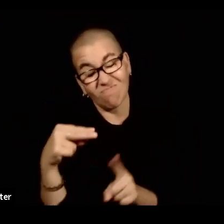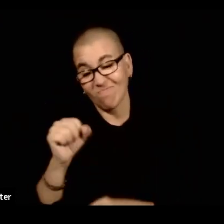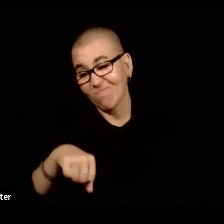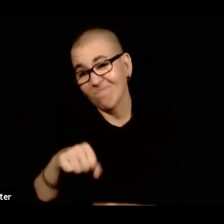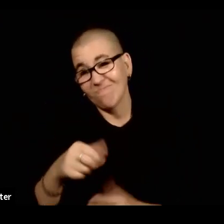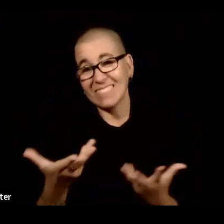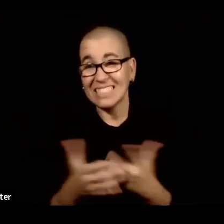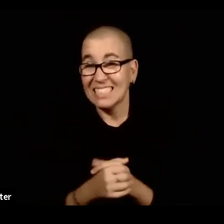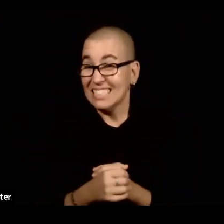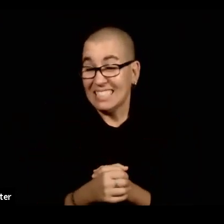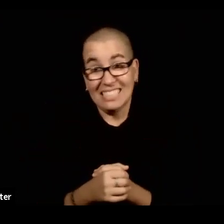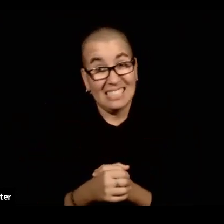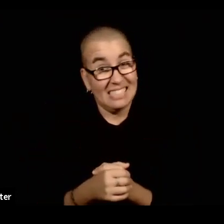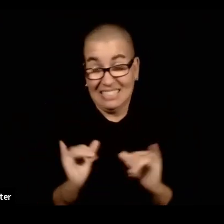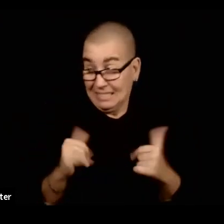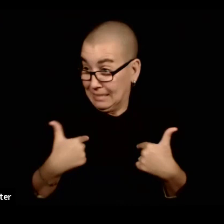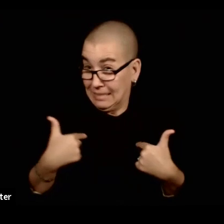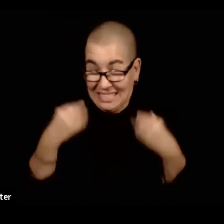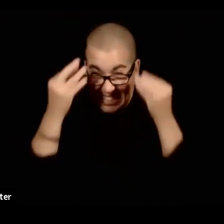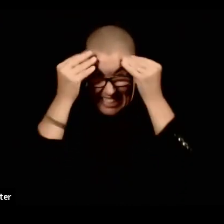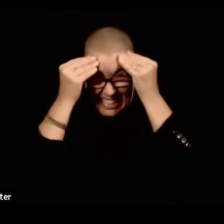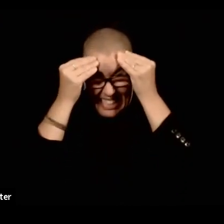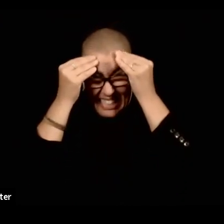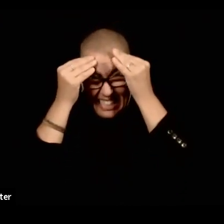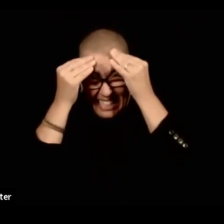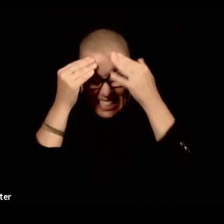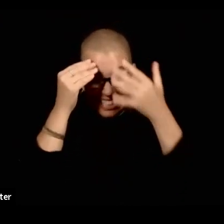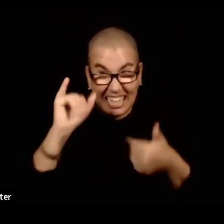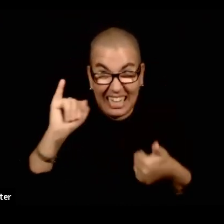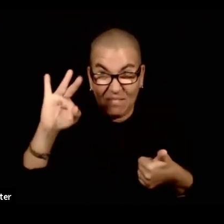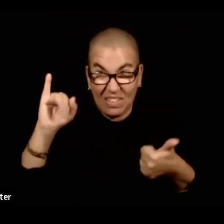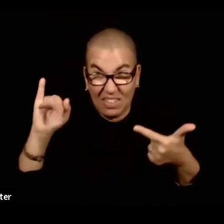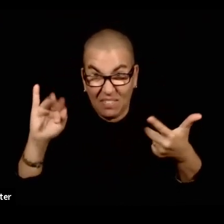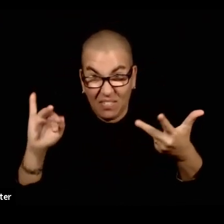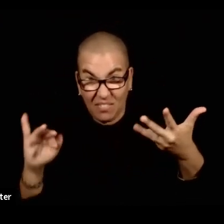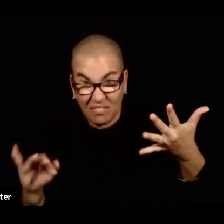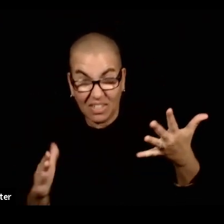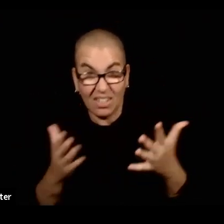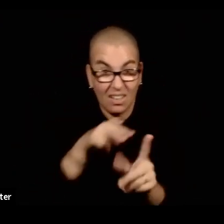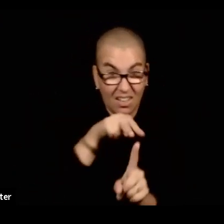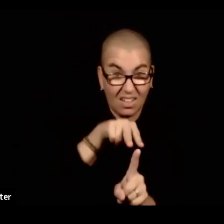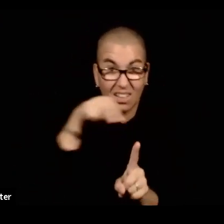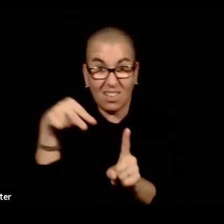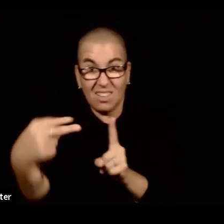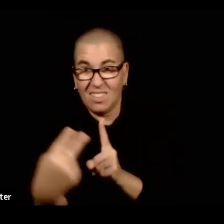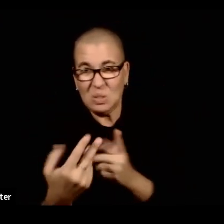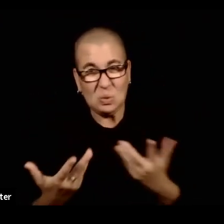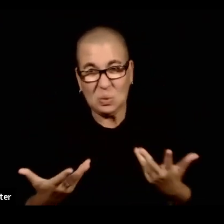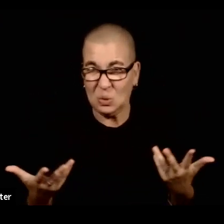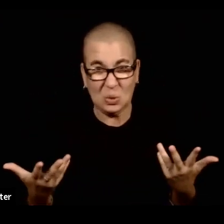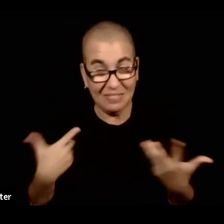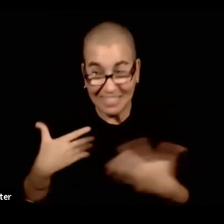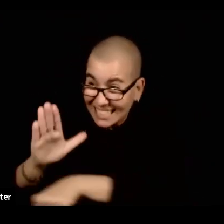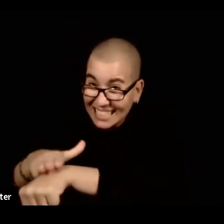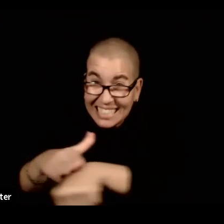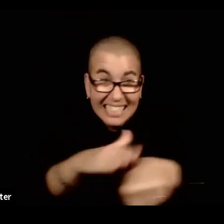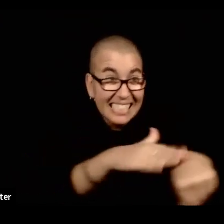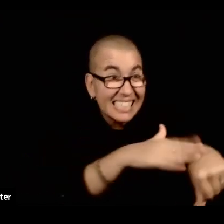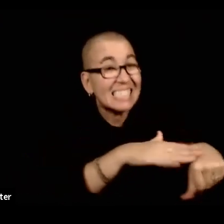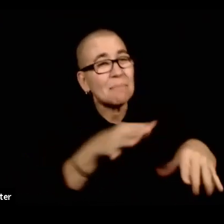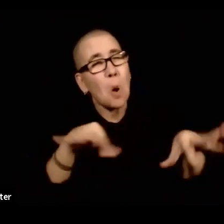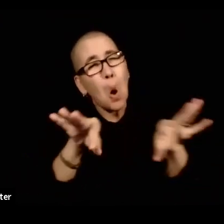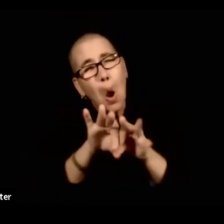is why looking at the ability to be socially distanced, which we recognize is not